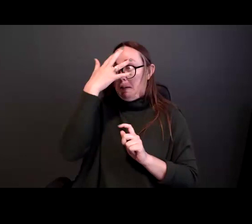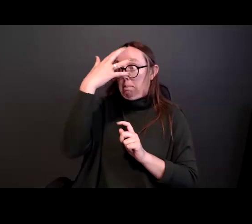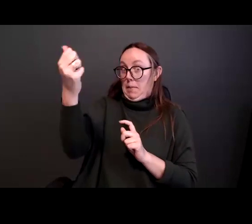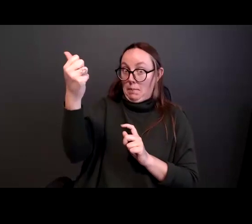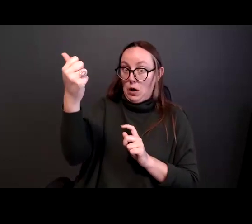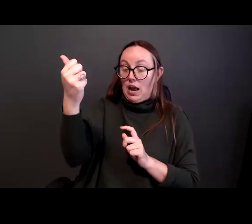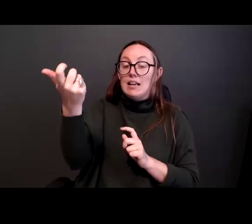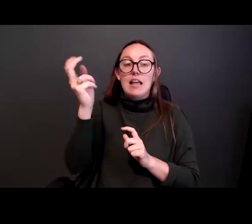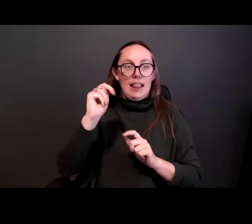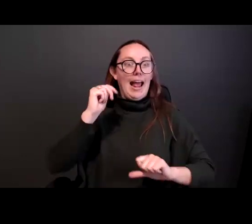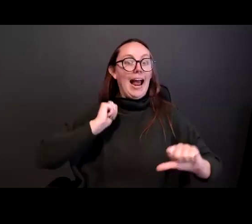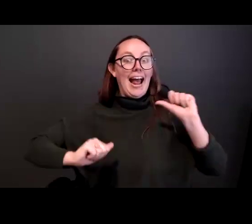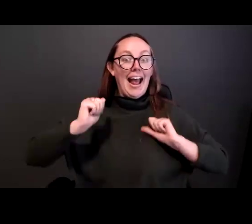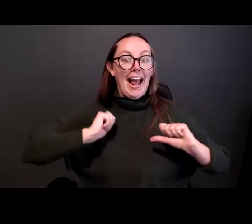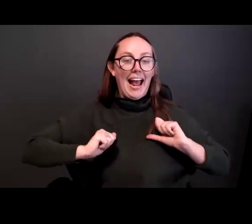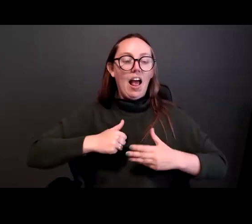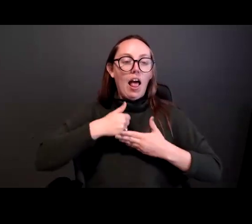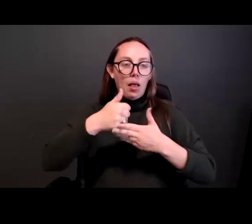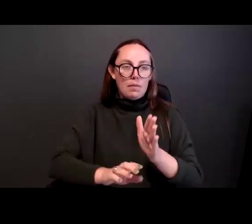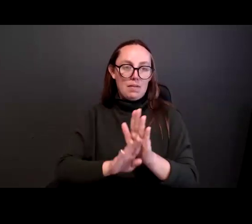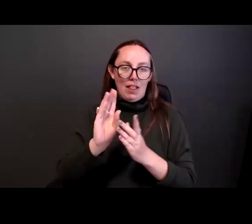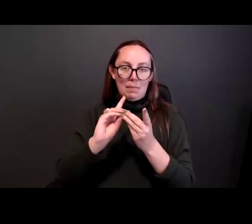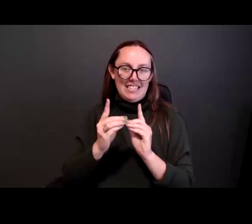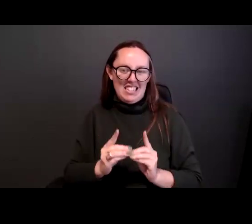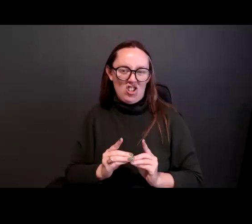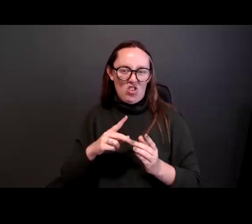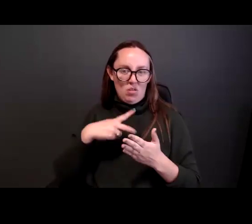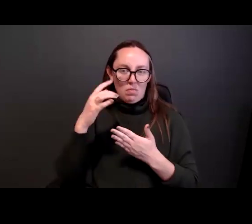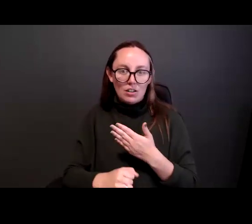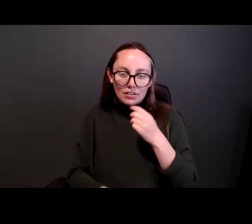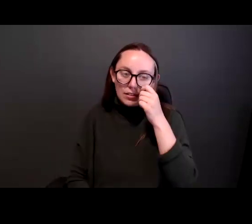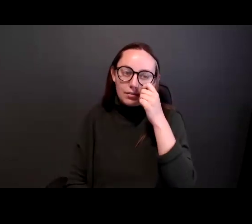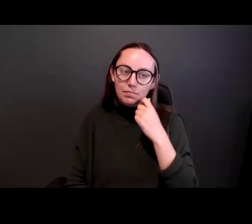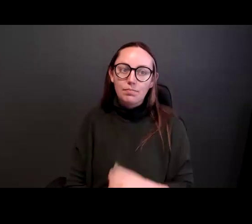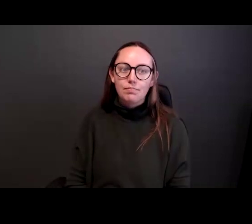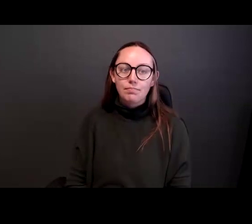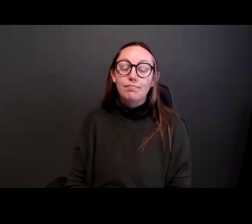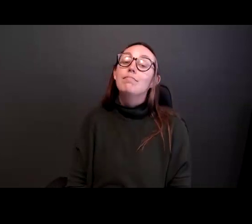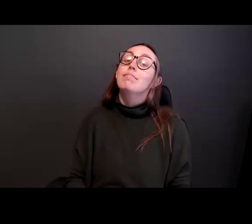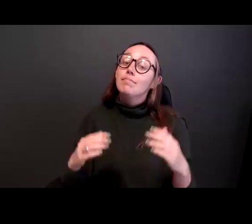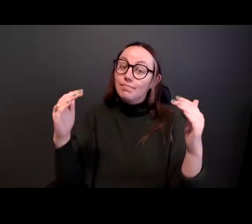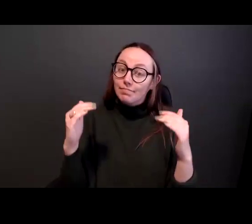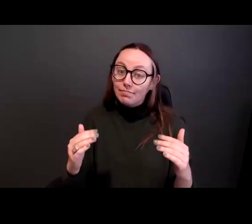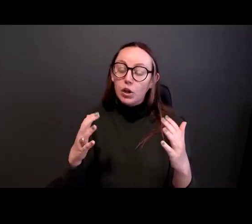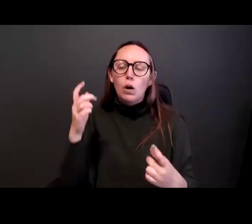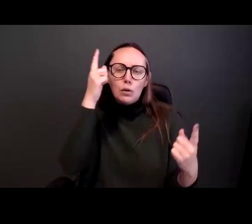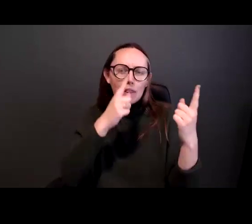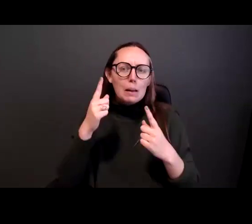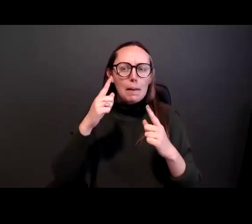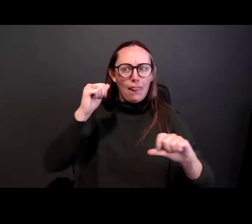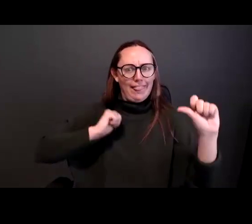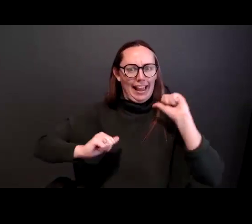projects. So really quickly, we'll look at theatrical design as well. So these are the